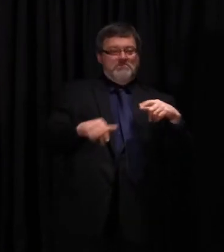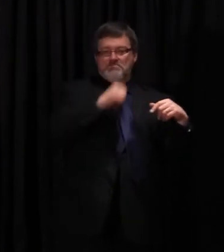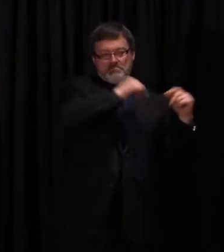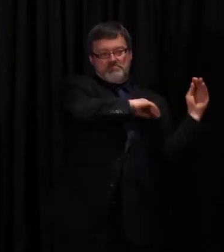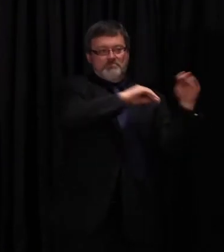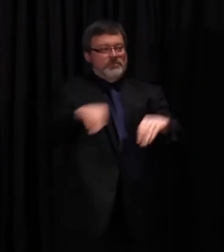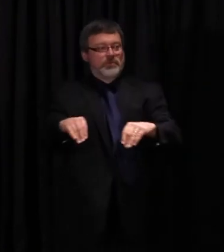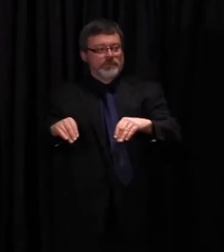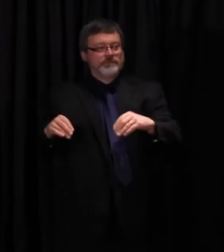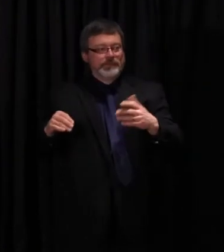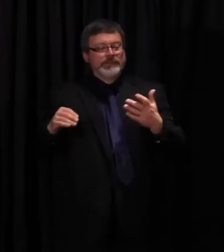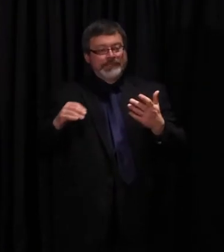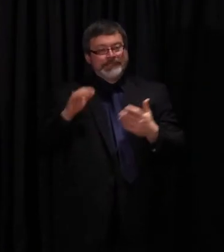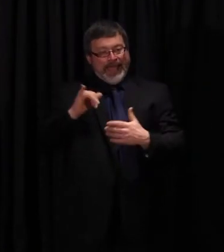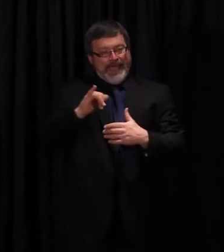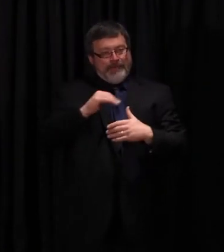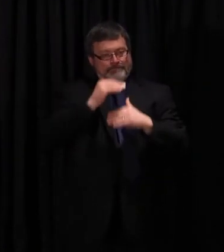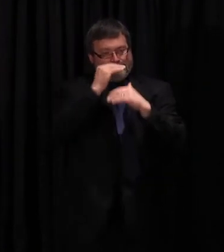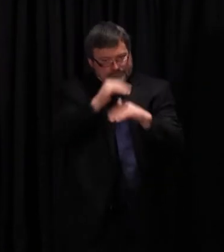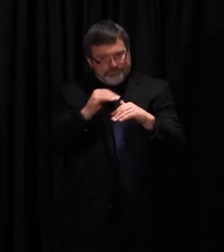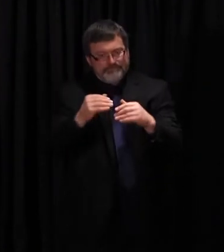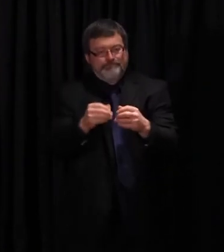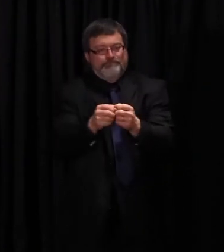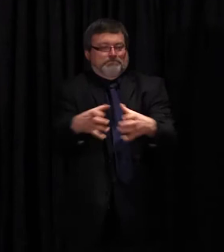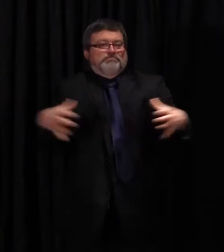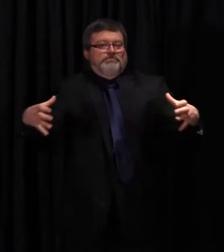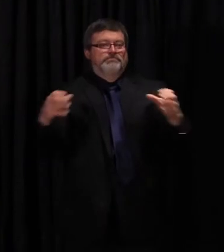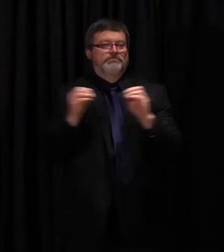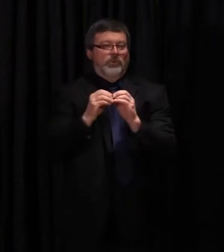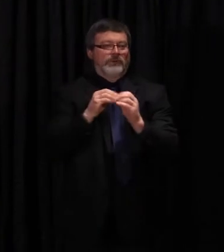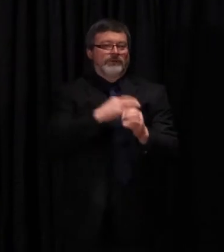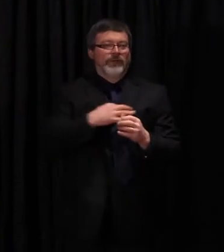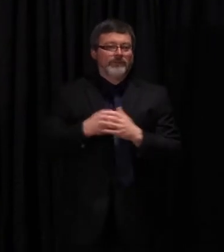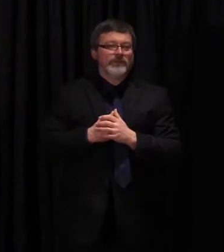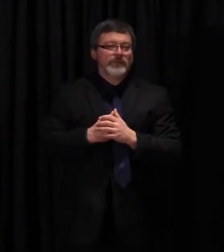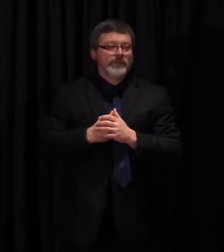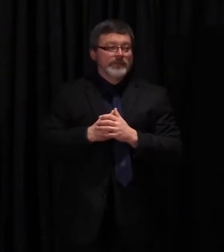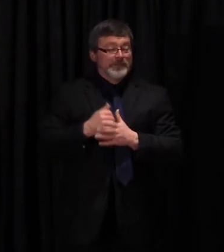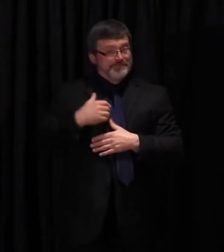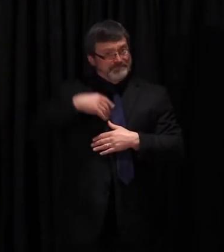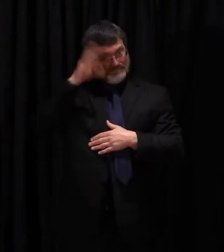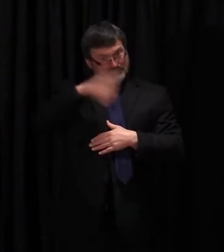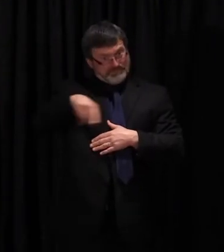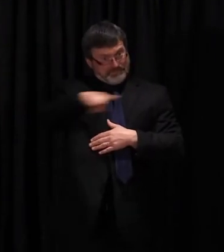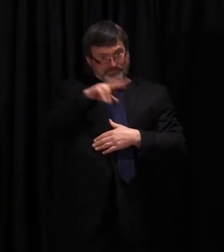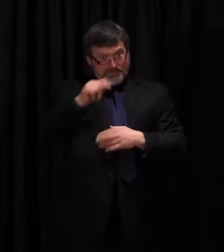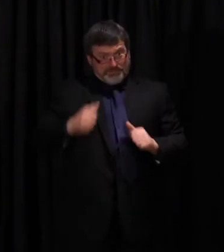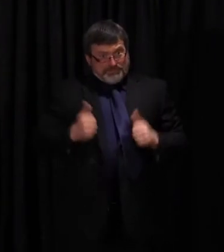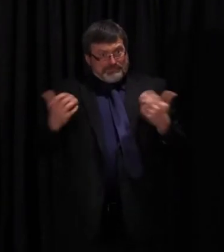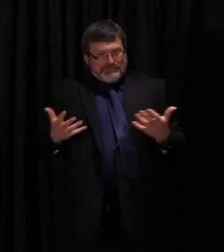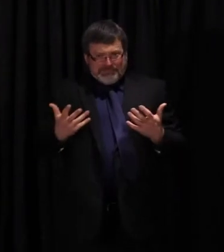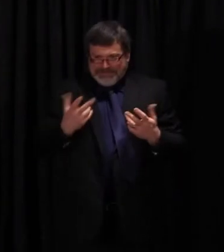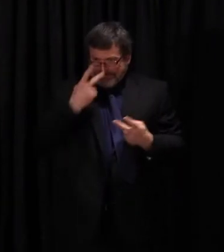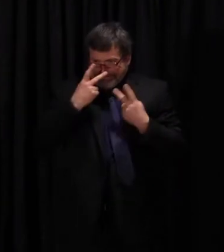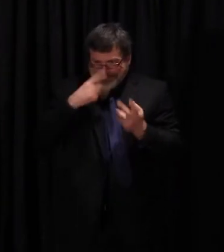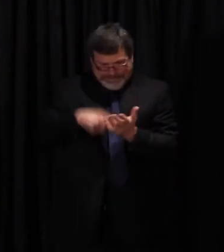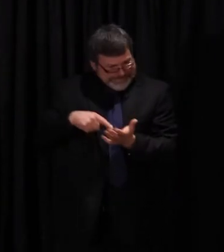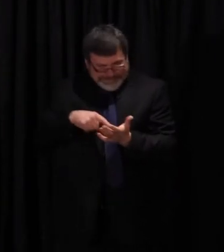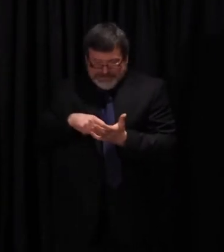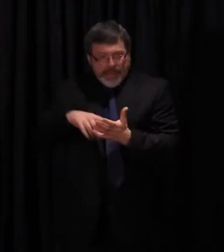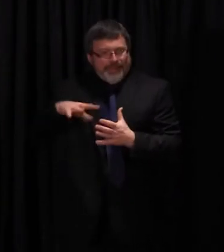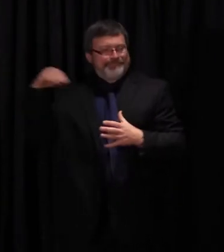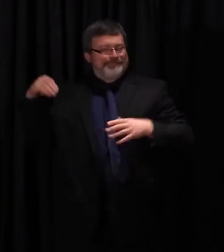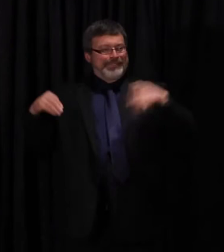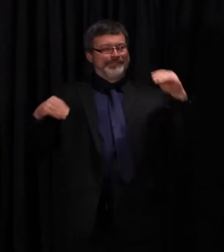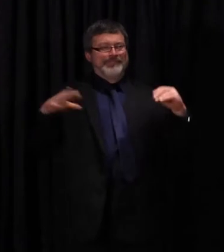As we lose Vermonters who can't afford to live, do business, or even retire here, that burden from